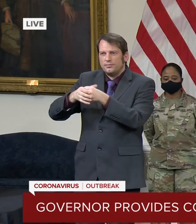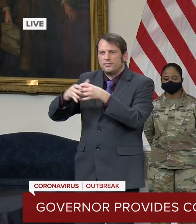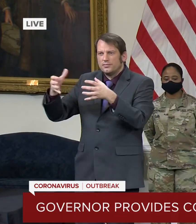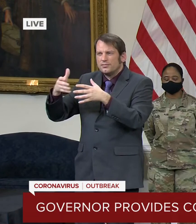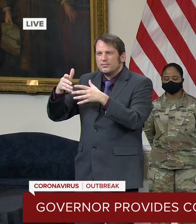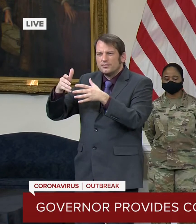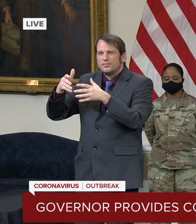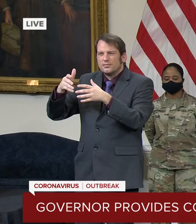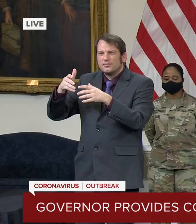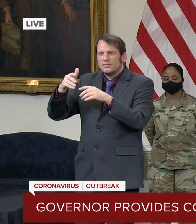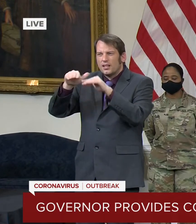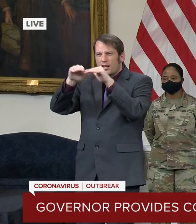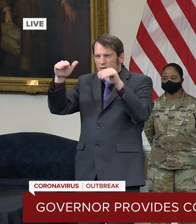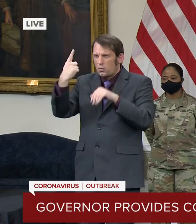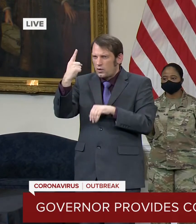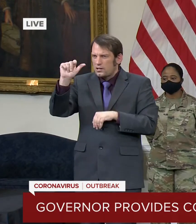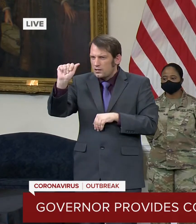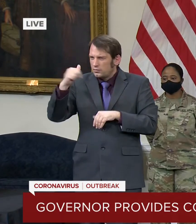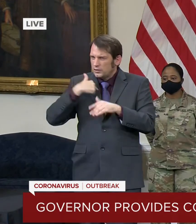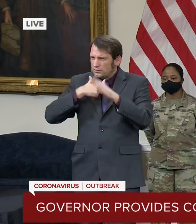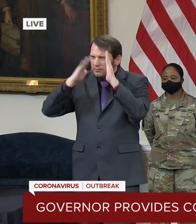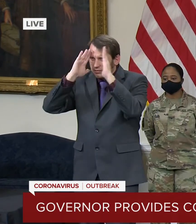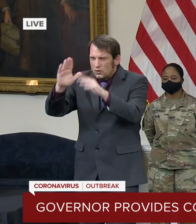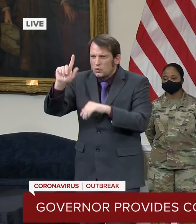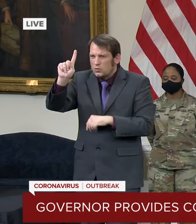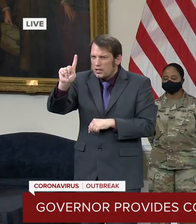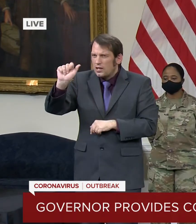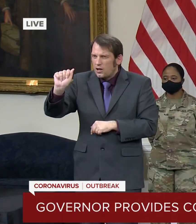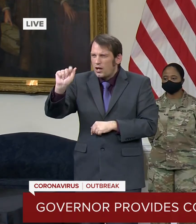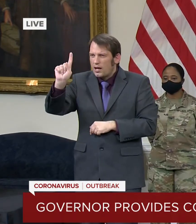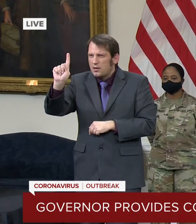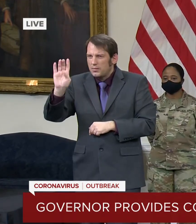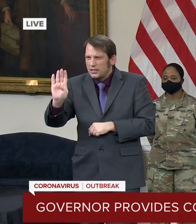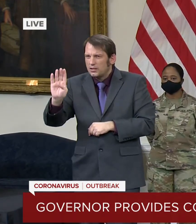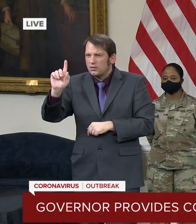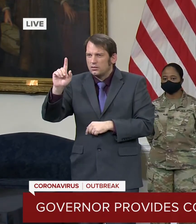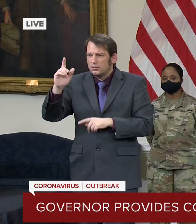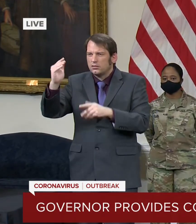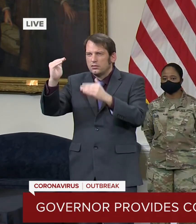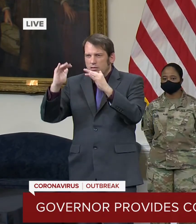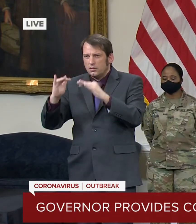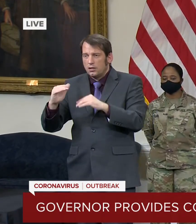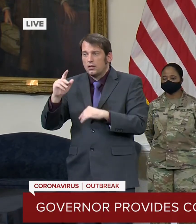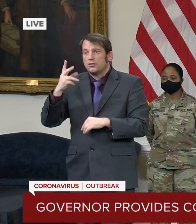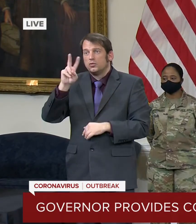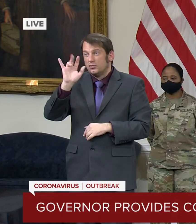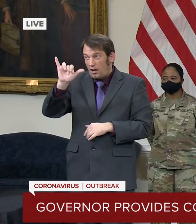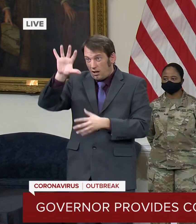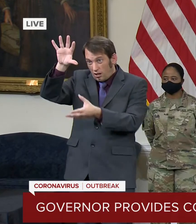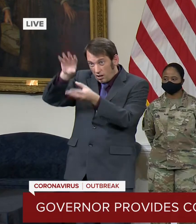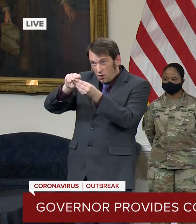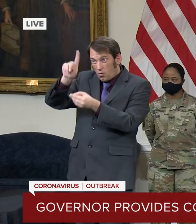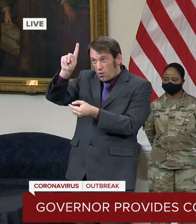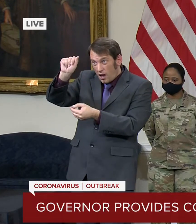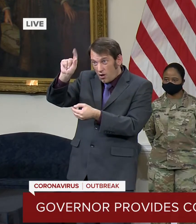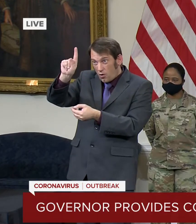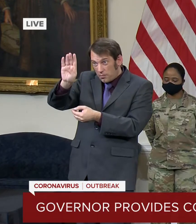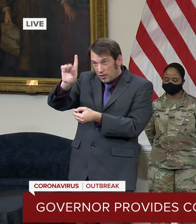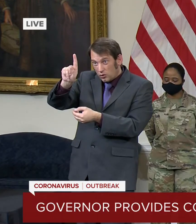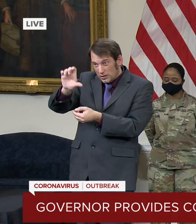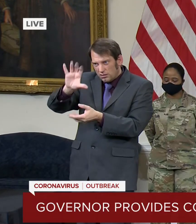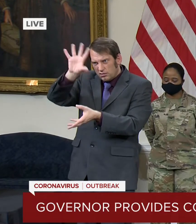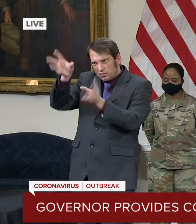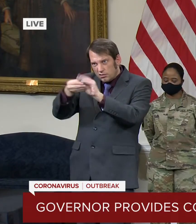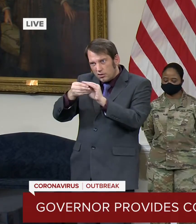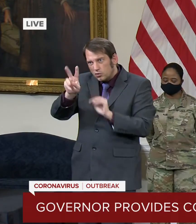level 1A, B, and C. It's 2.1 million people. They're part of the distribution network. There are 80 hospitals that are providing vaccines all